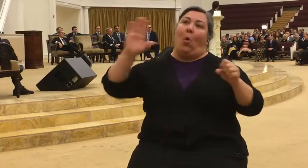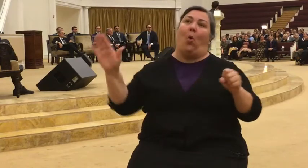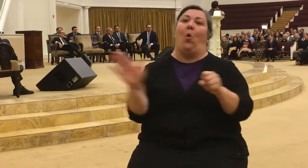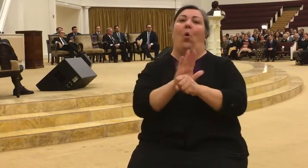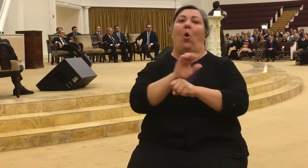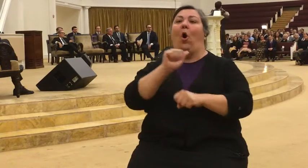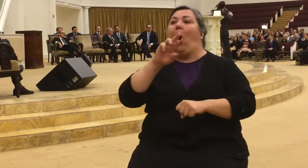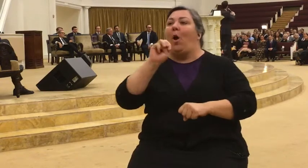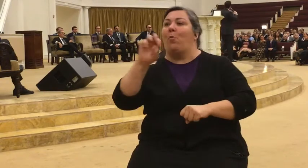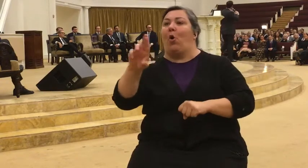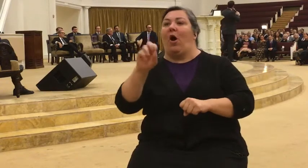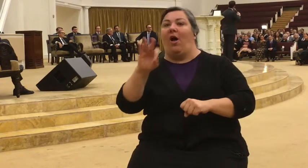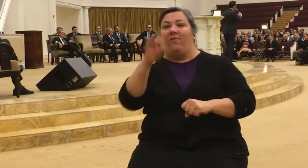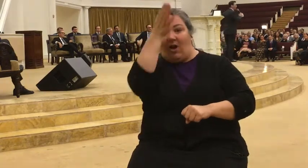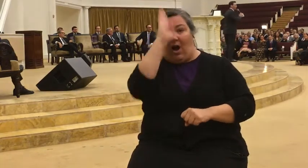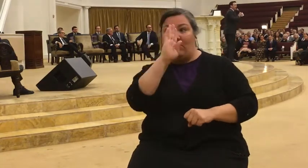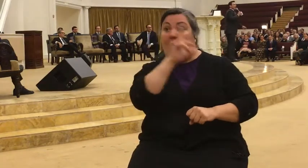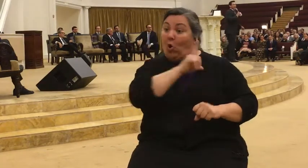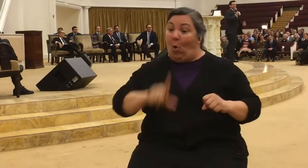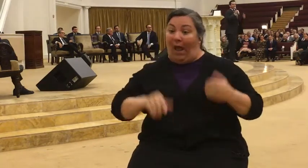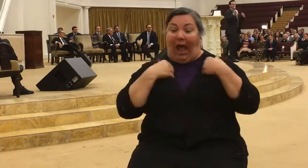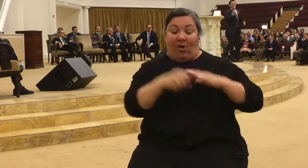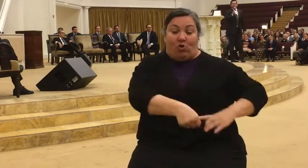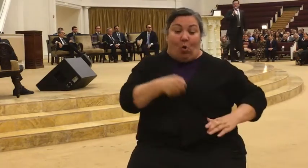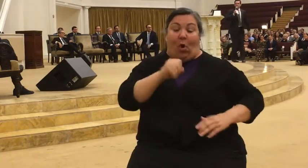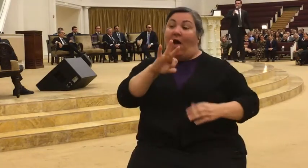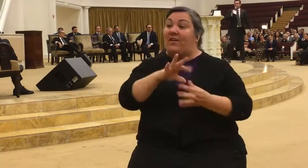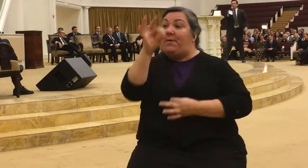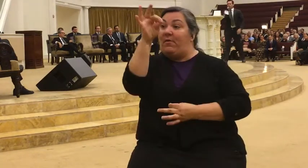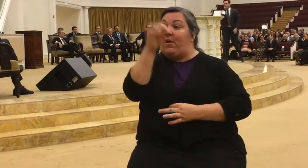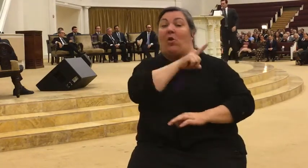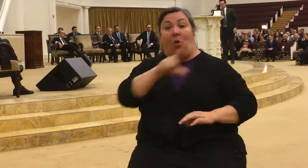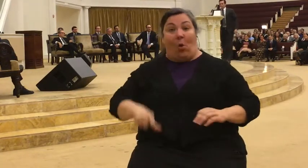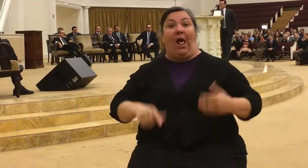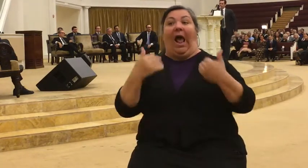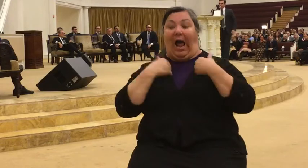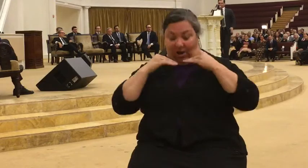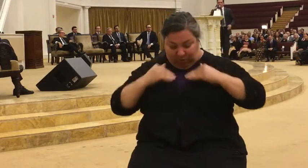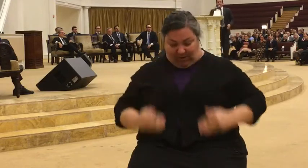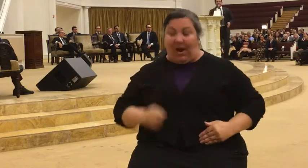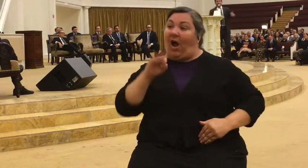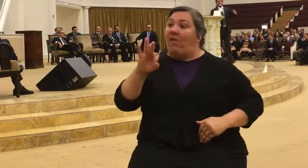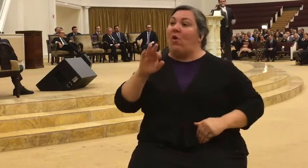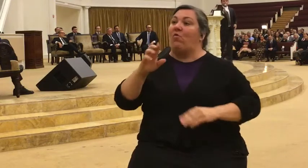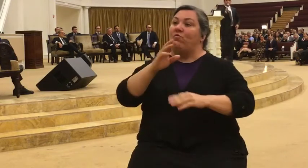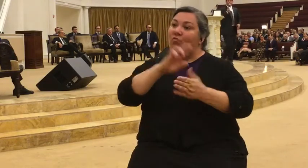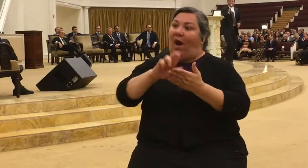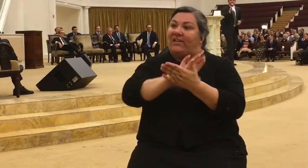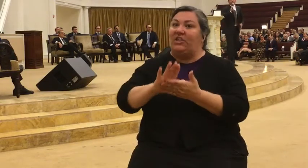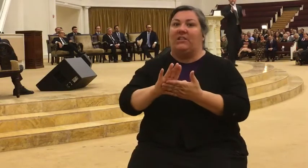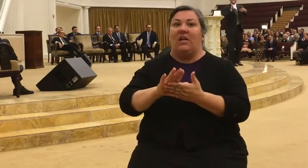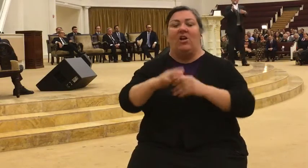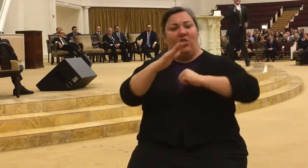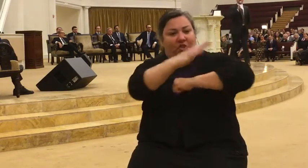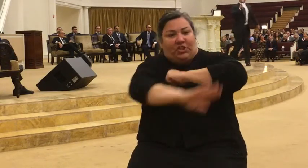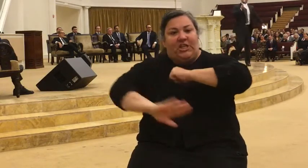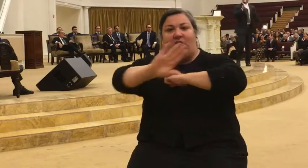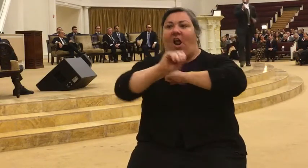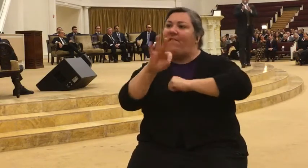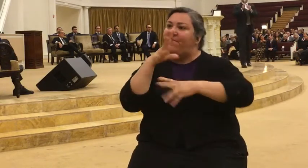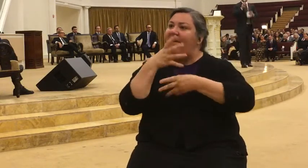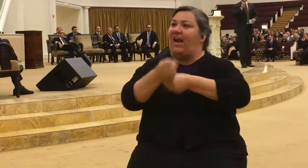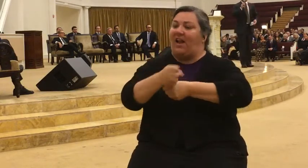The Bible says that the Lord has the sword of the Spirit. He's got the breastplate of righteousness. righteousness. He's got the shield of faith. His feet are shod